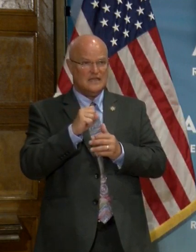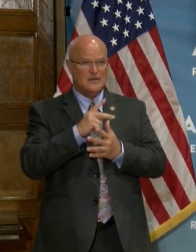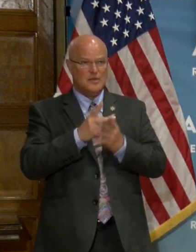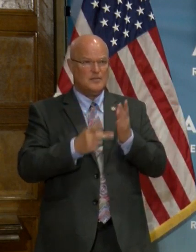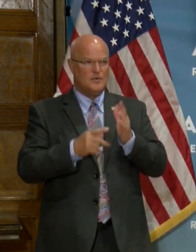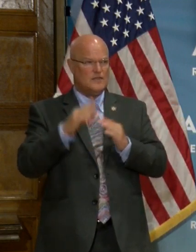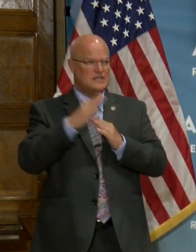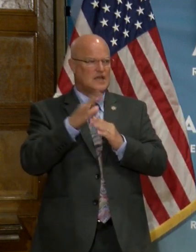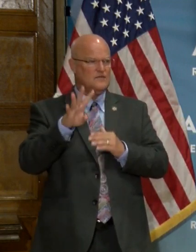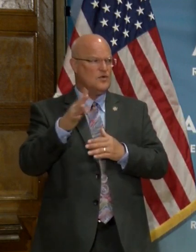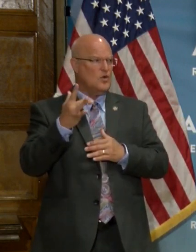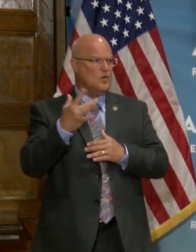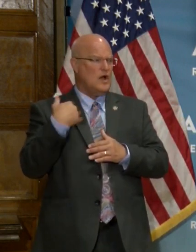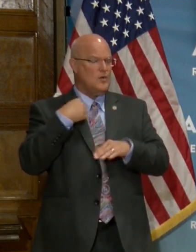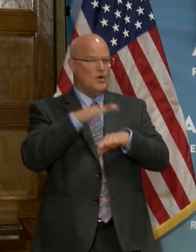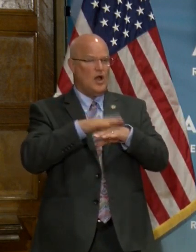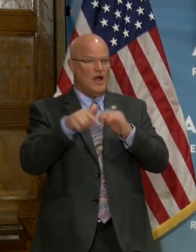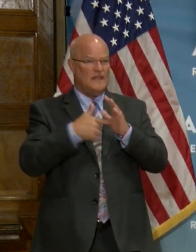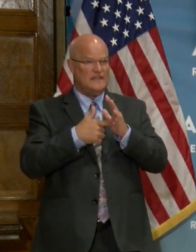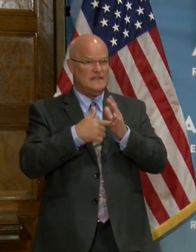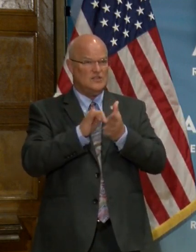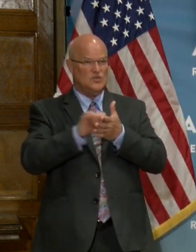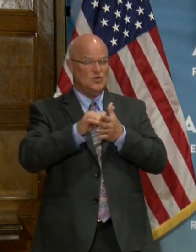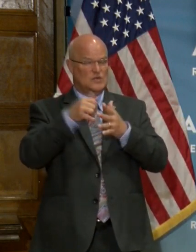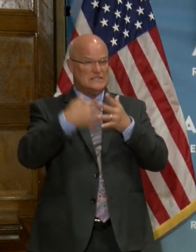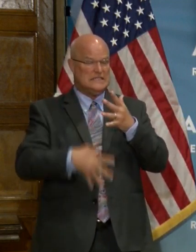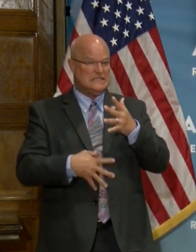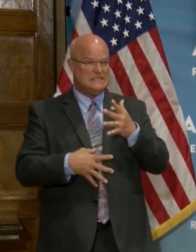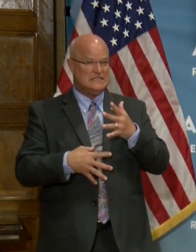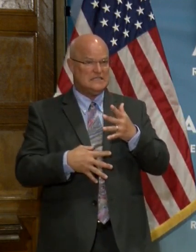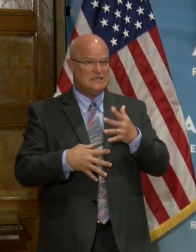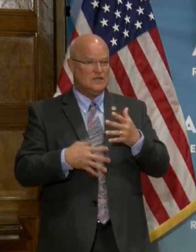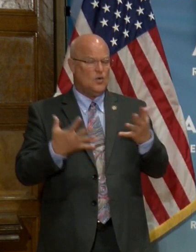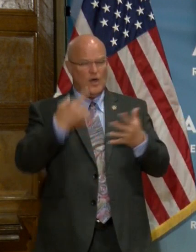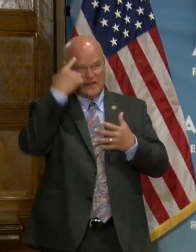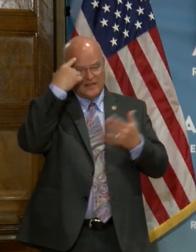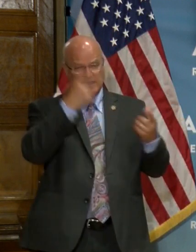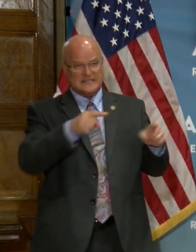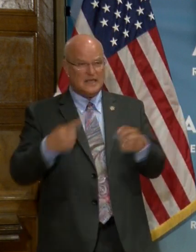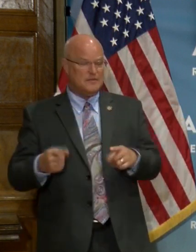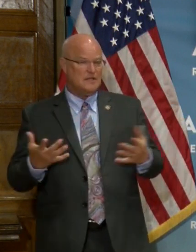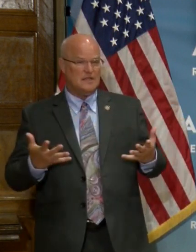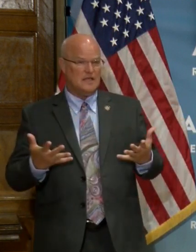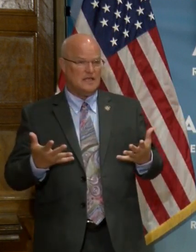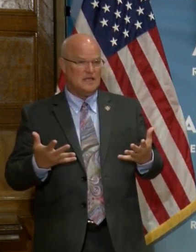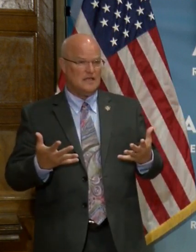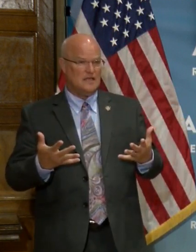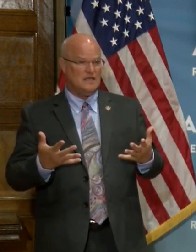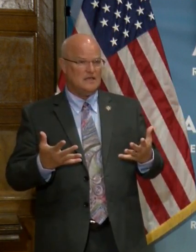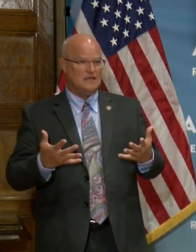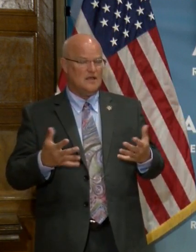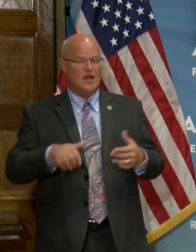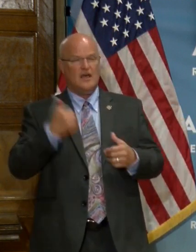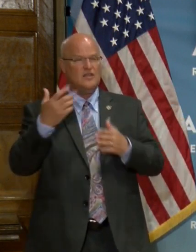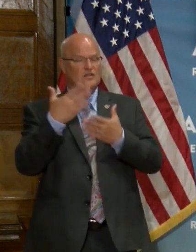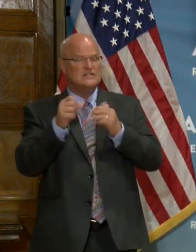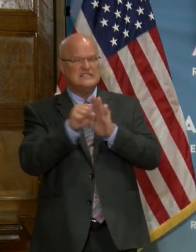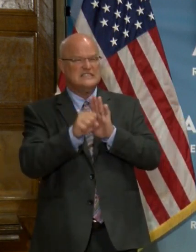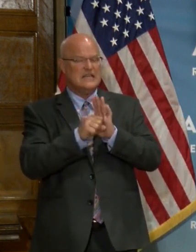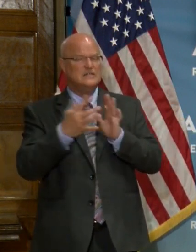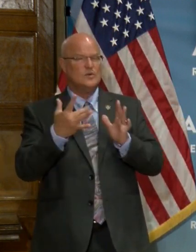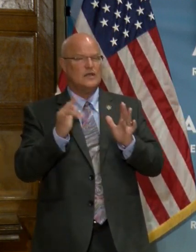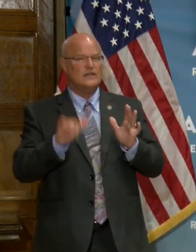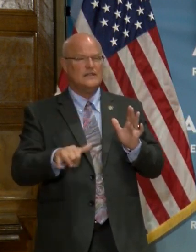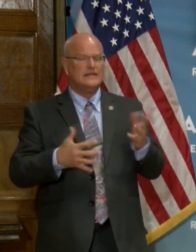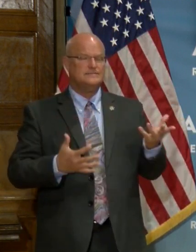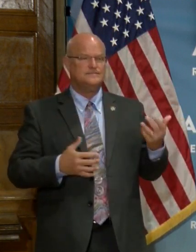4, which is why we're on New York's list. Why do you think that is? Like us compared to other states, why we're growing so fast?